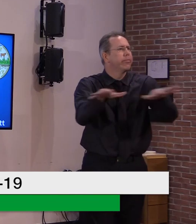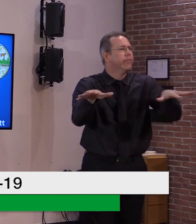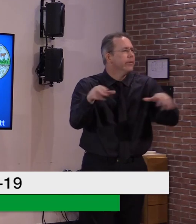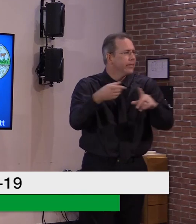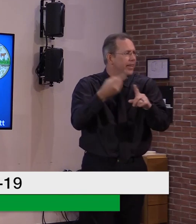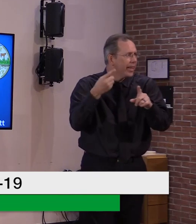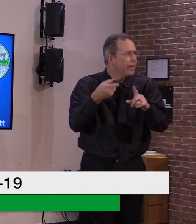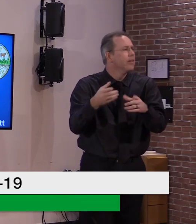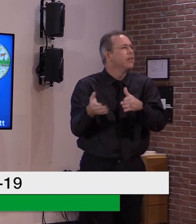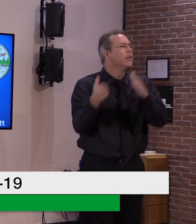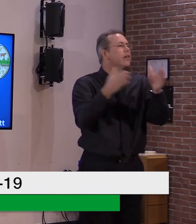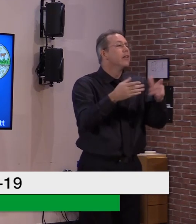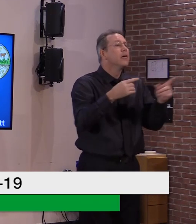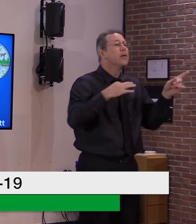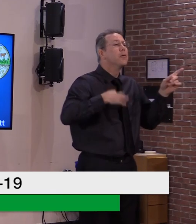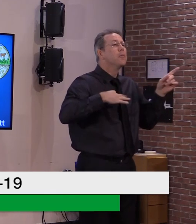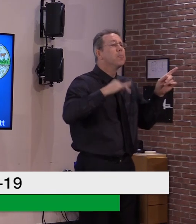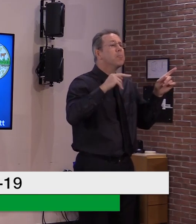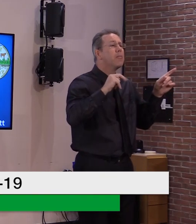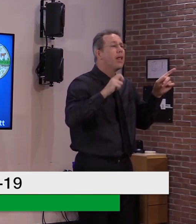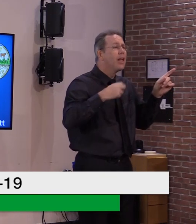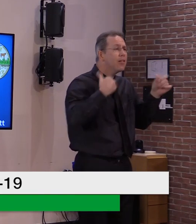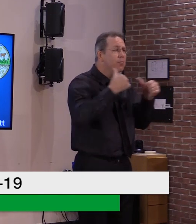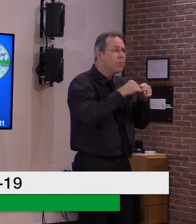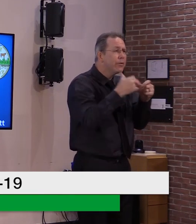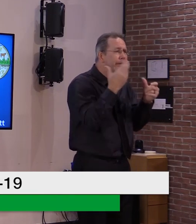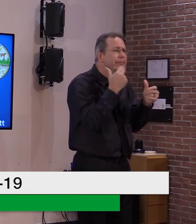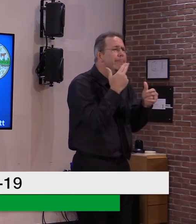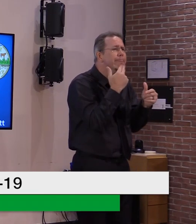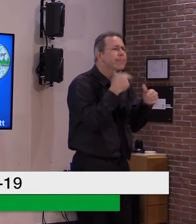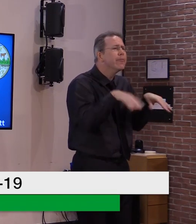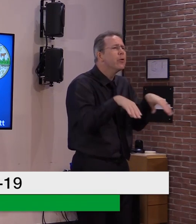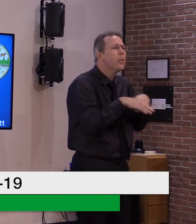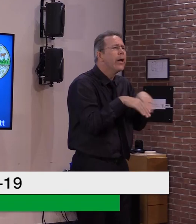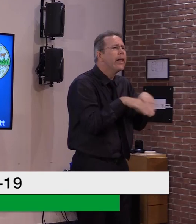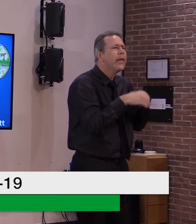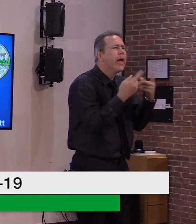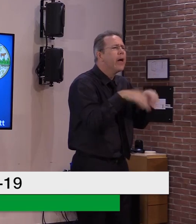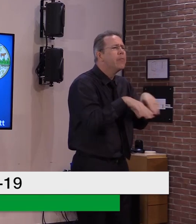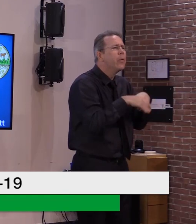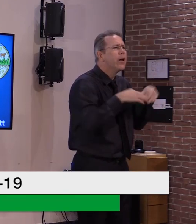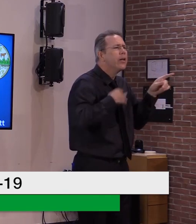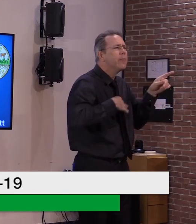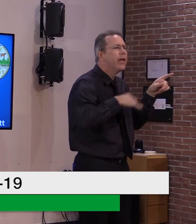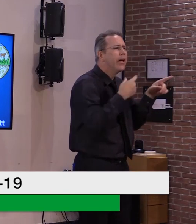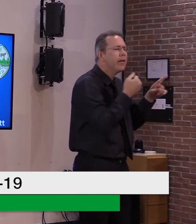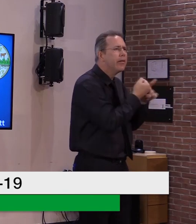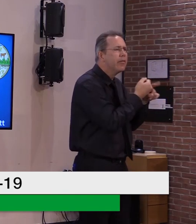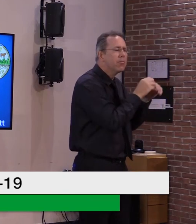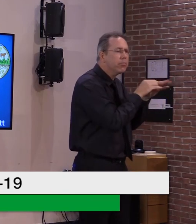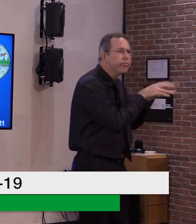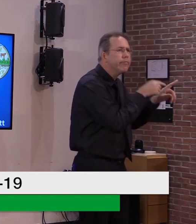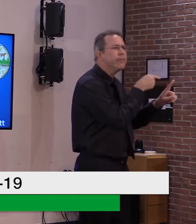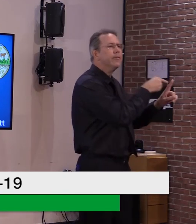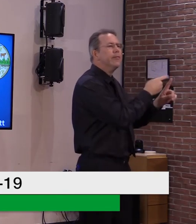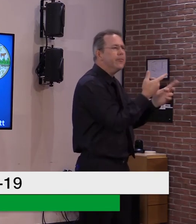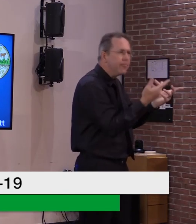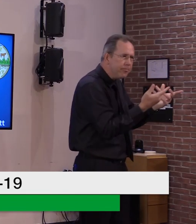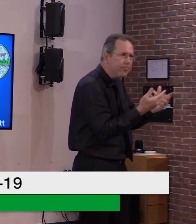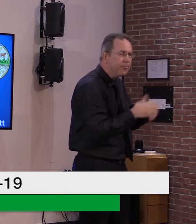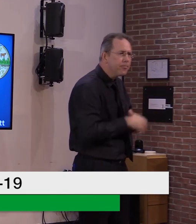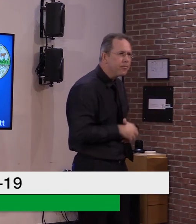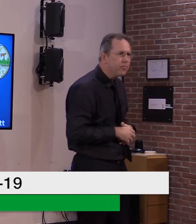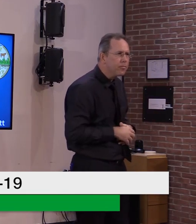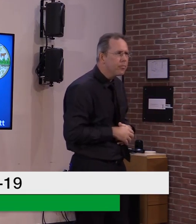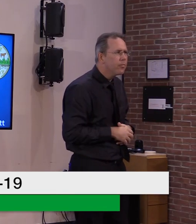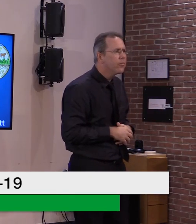gathering and in an unmasked state and know that that can cause a lot of trouble our vermont data